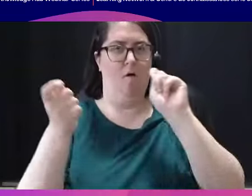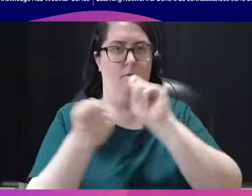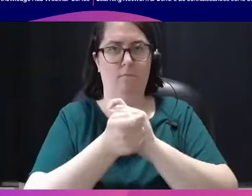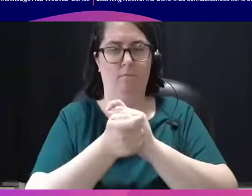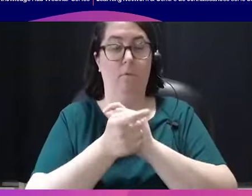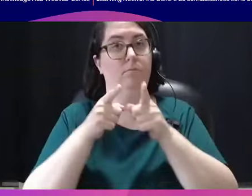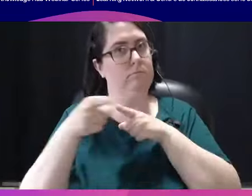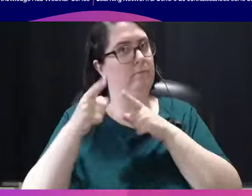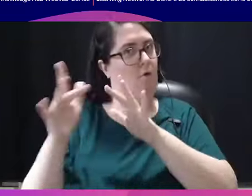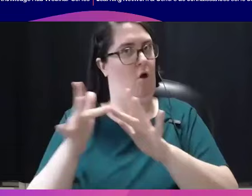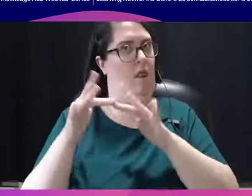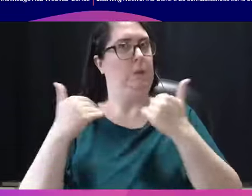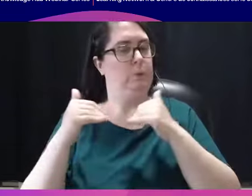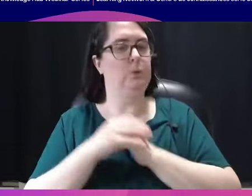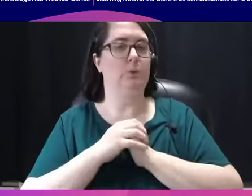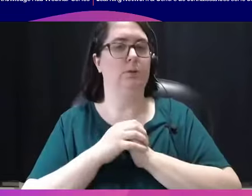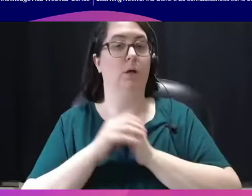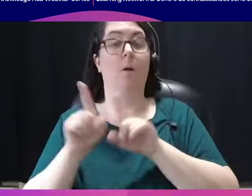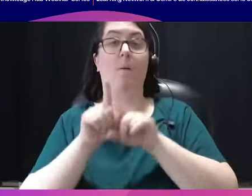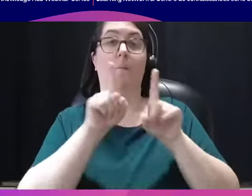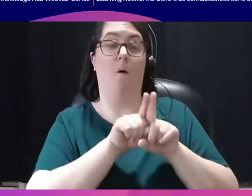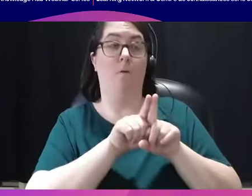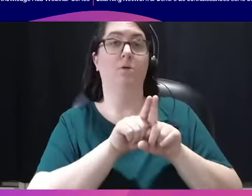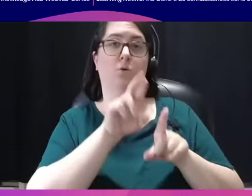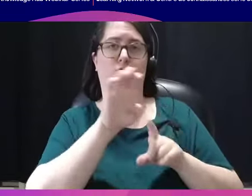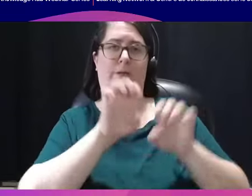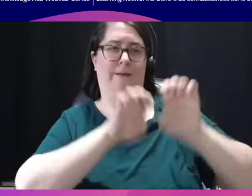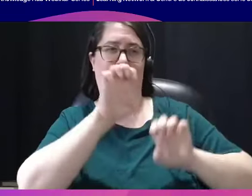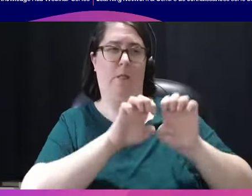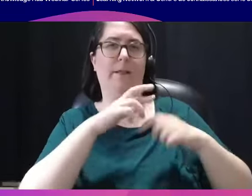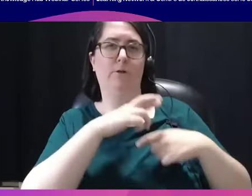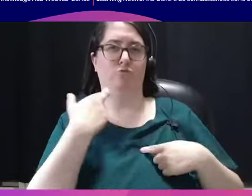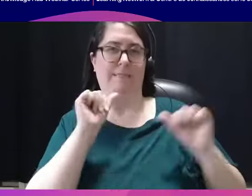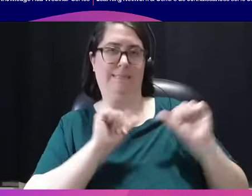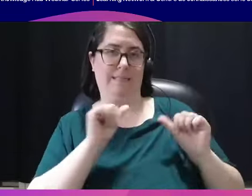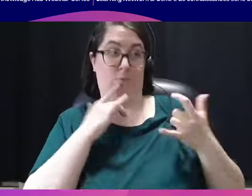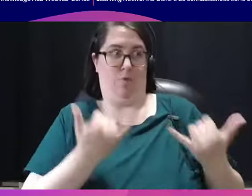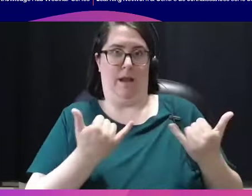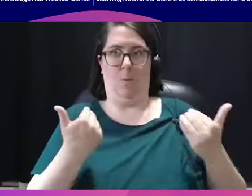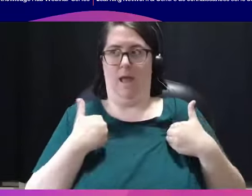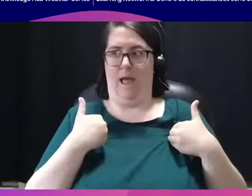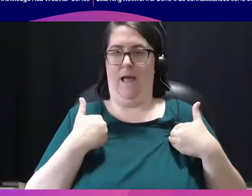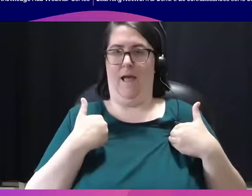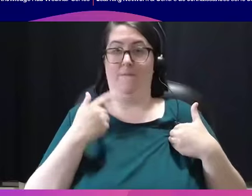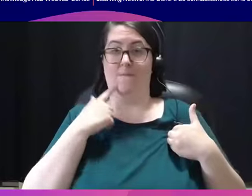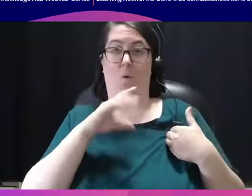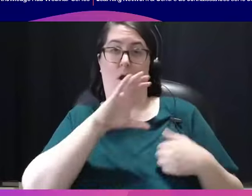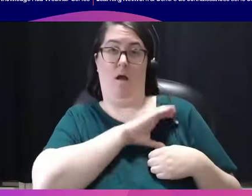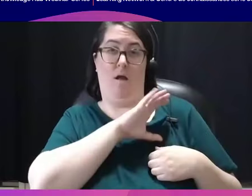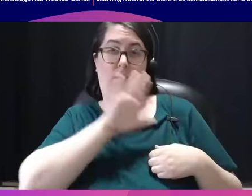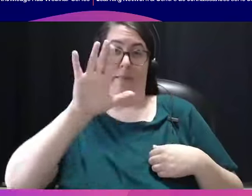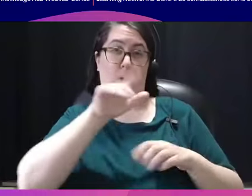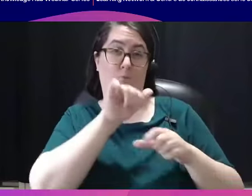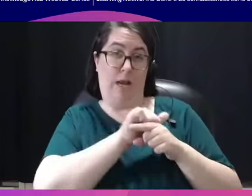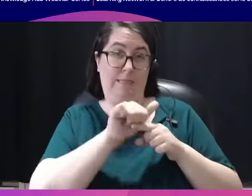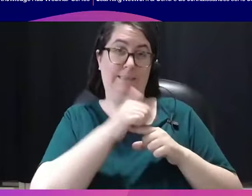in the online environment. It also involves reevaluating the risk assessment frameworks that we currently have within law enforcement practices to